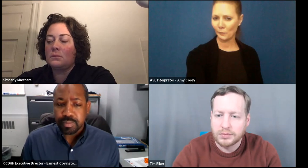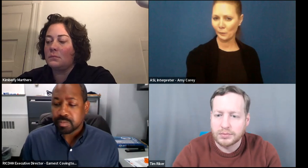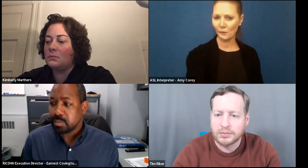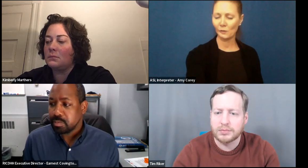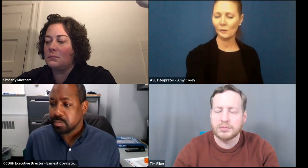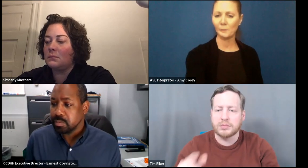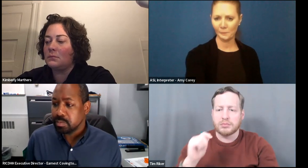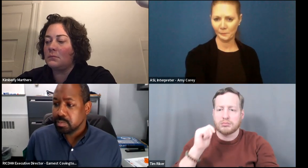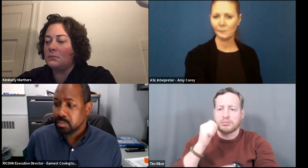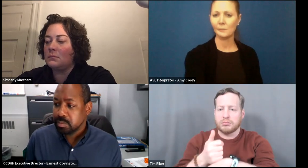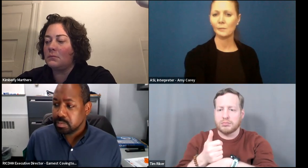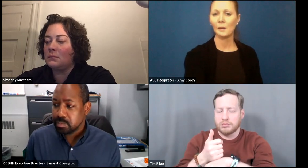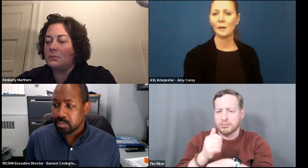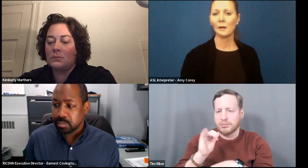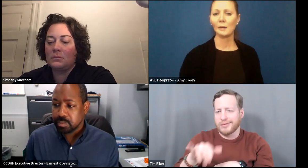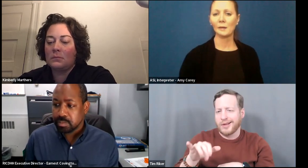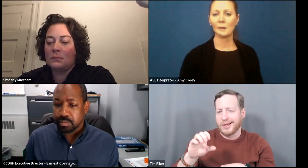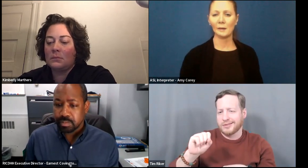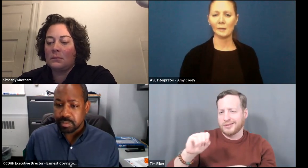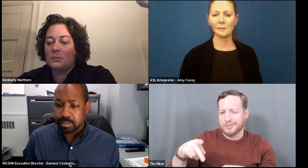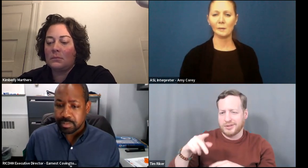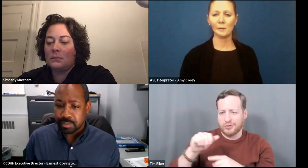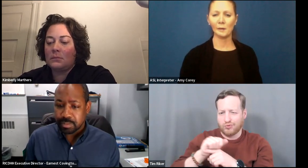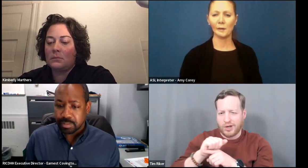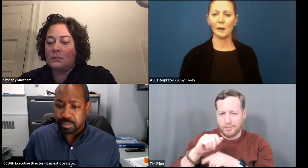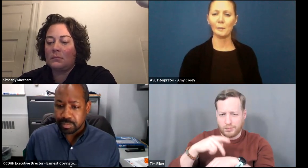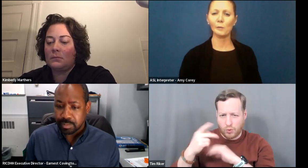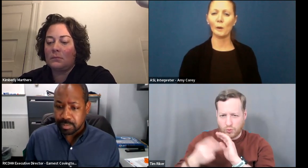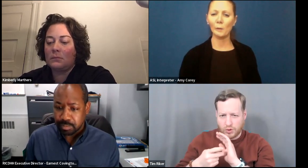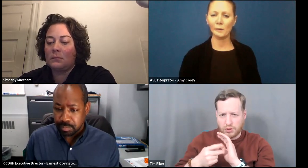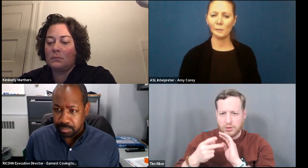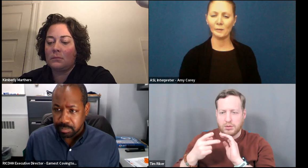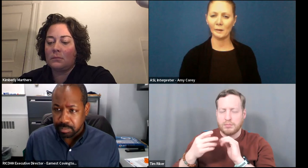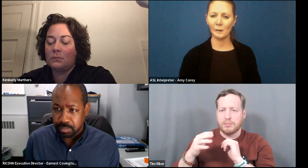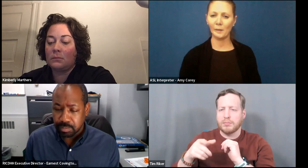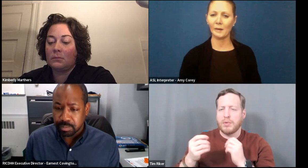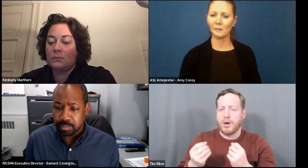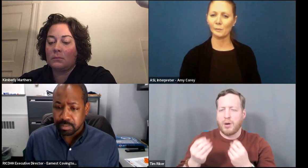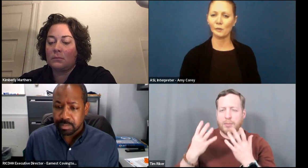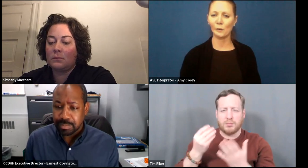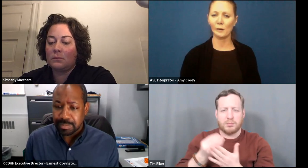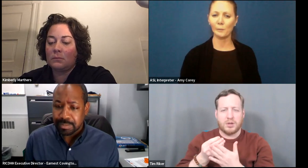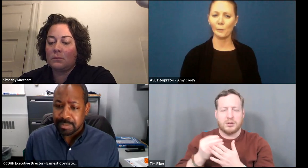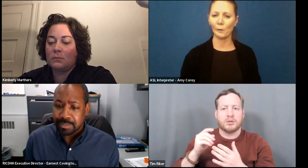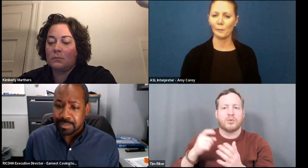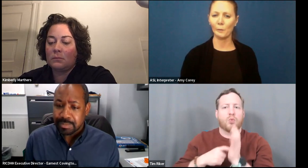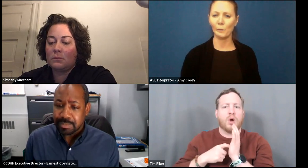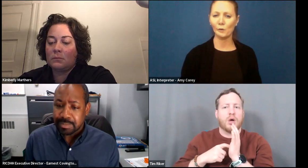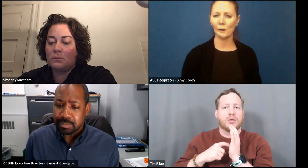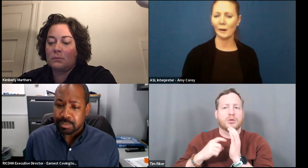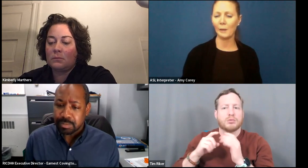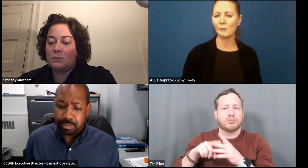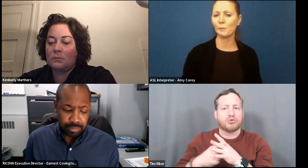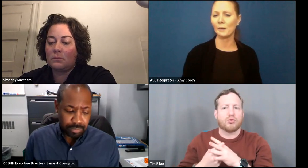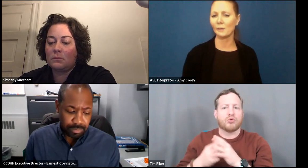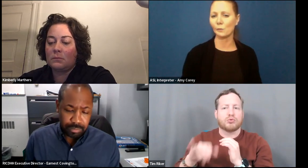Tim, you have a question? Yeah, Tim here. If you are going to be setting up that SSP training program, I'm